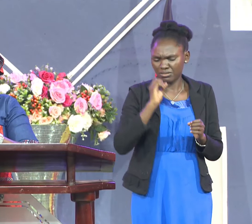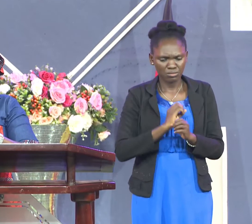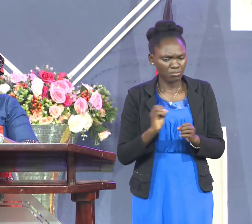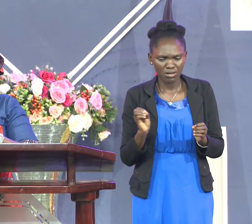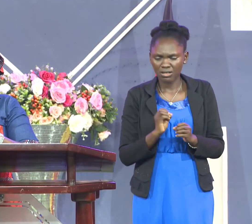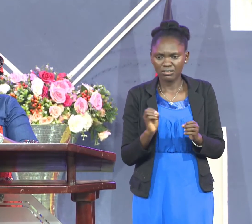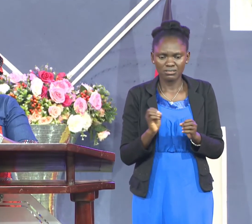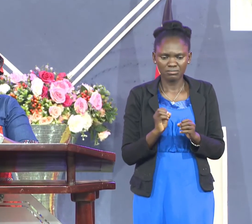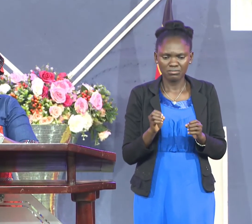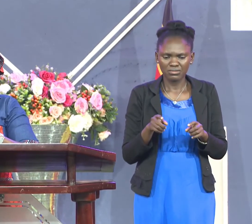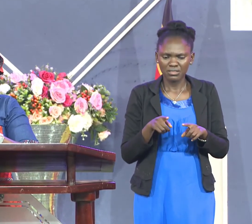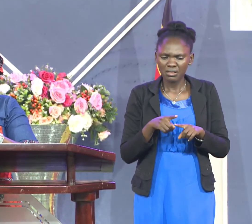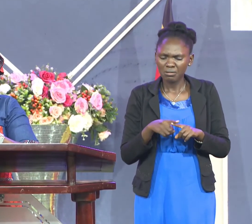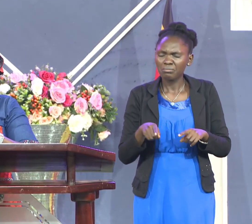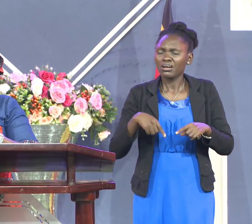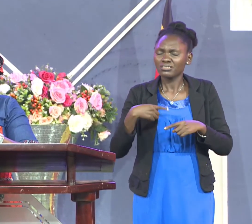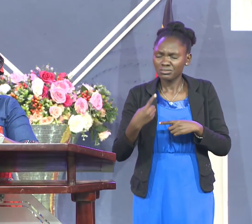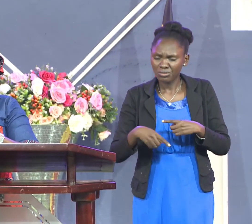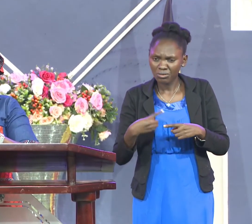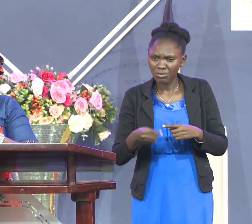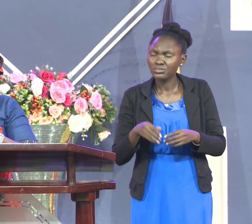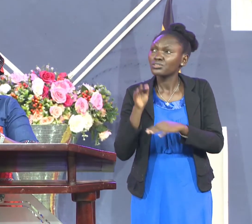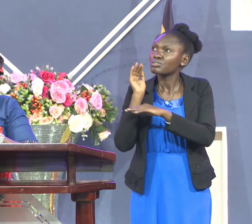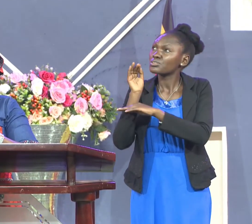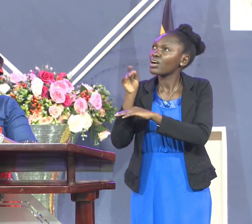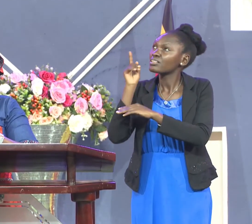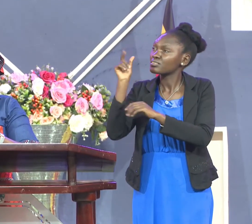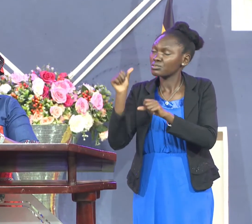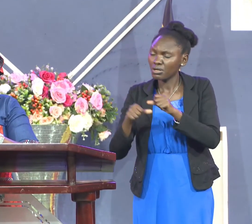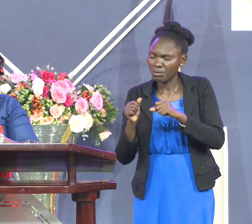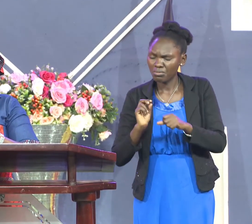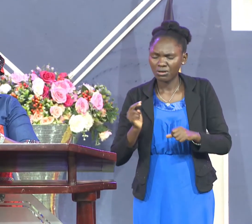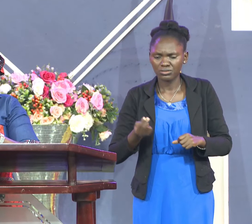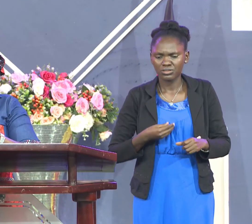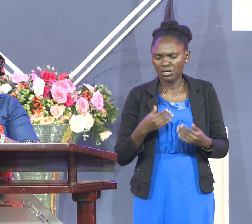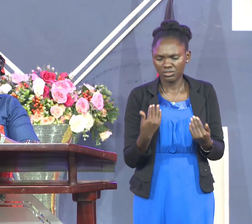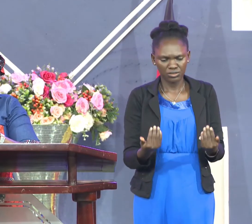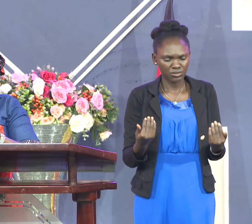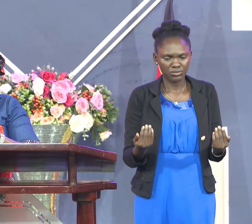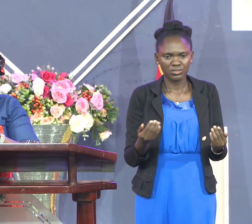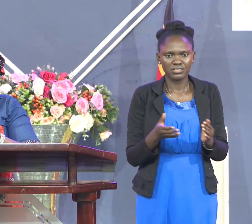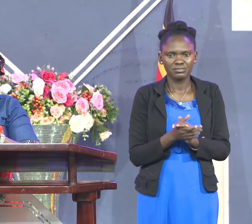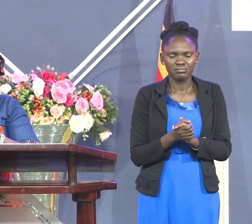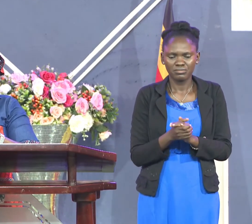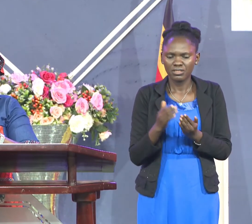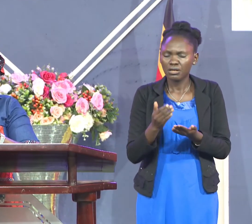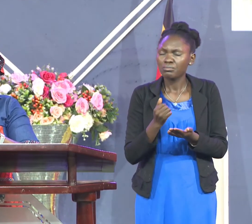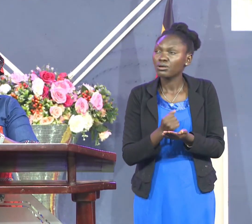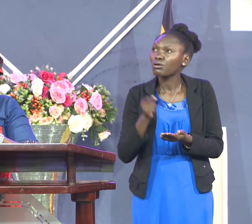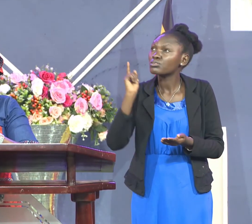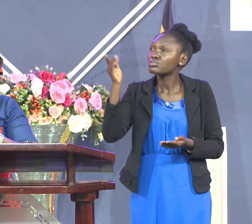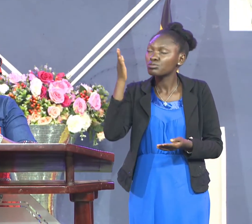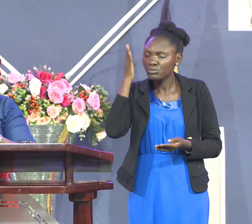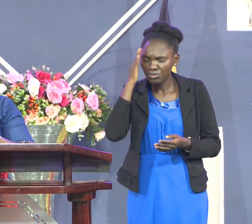and understanding ne bulijjo tukubuuze ng'ebikwata ku baana baffe that each and every day we may inquire of you what concerns kubanga